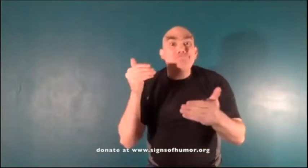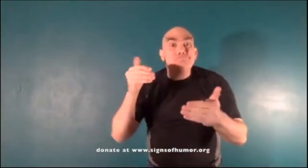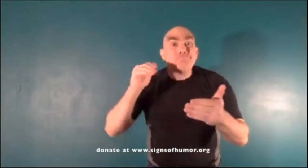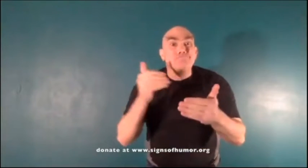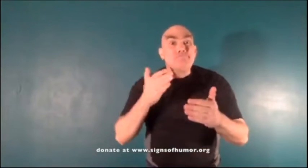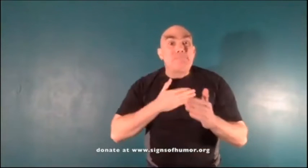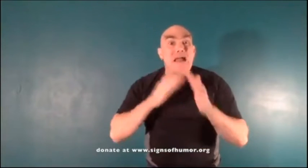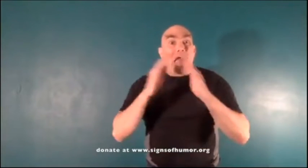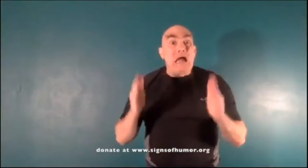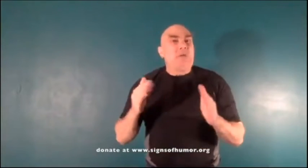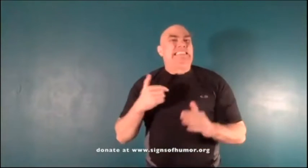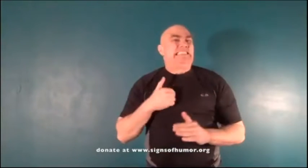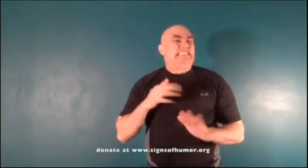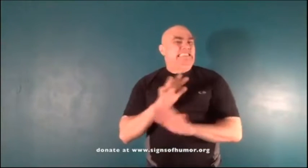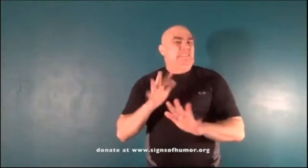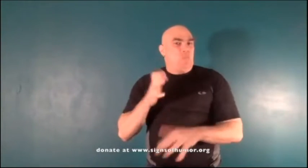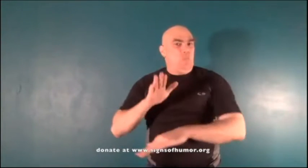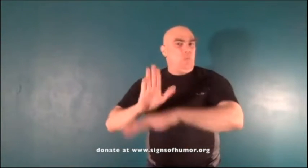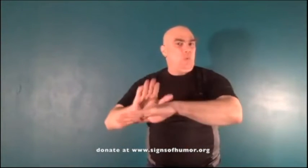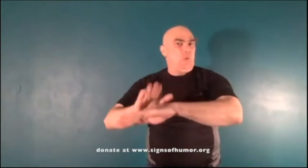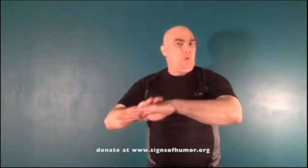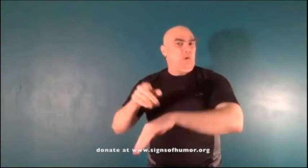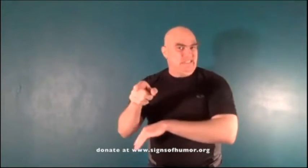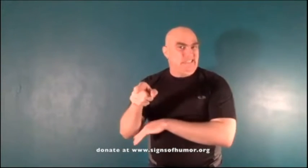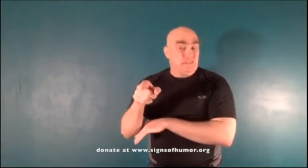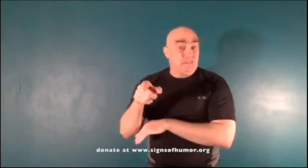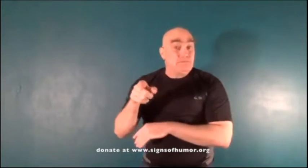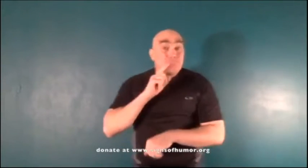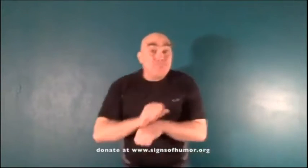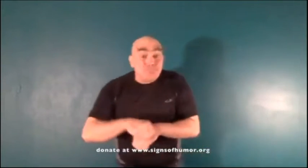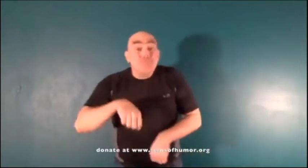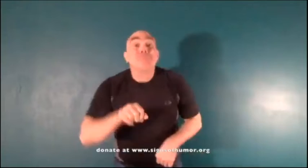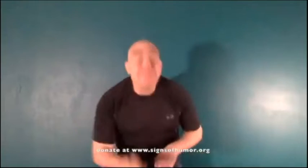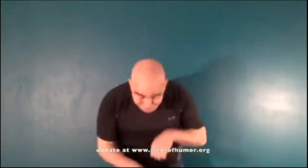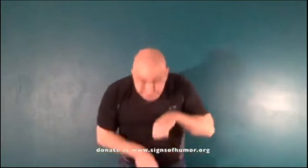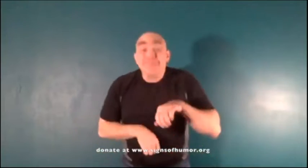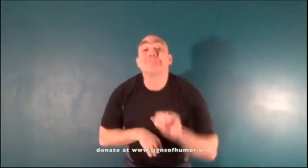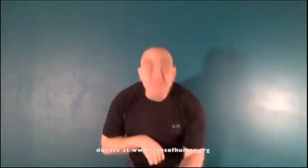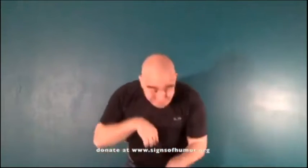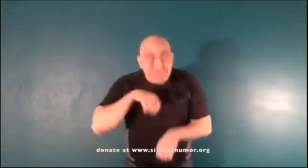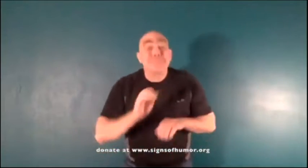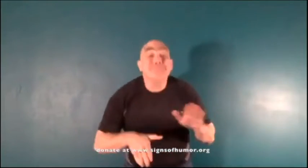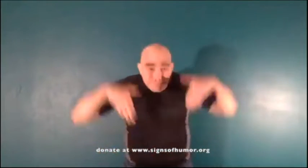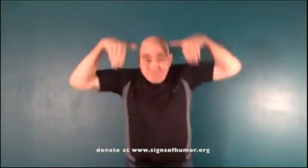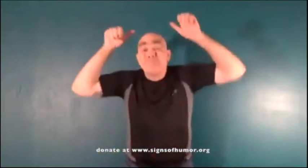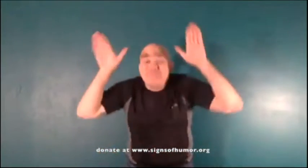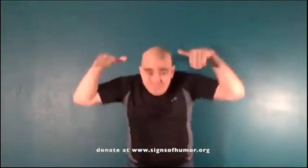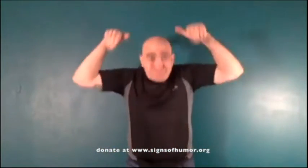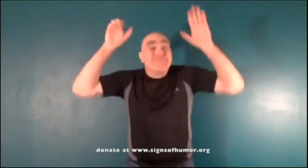like, bring your kids to the circus and ride for $5 type of dogs. And it's lumbering along, just doing its thing,